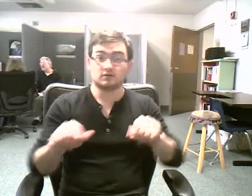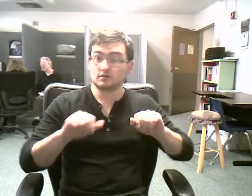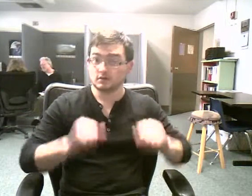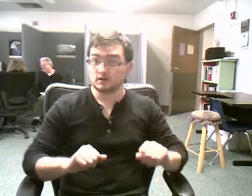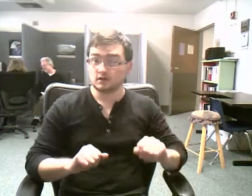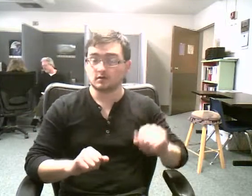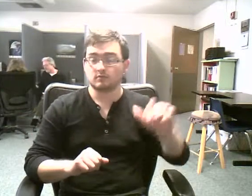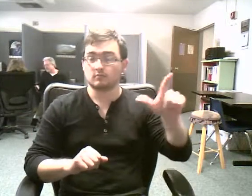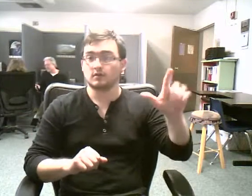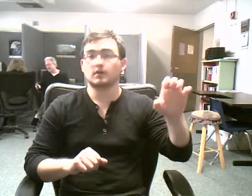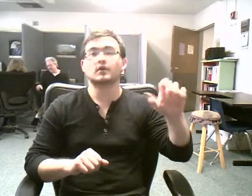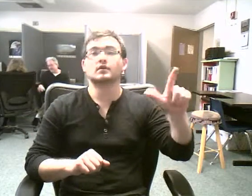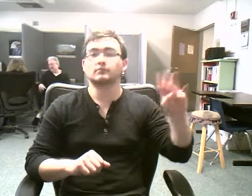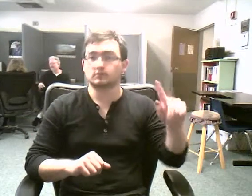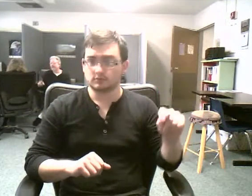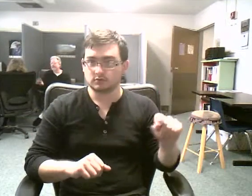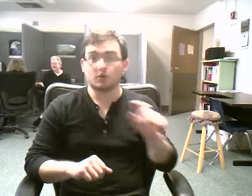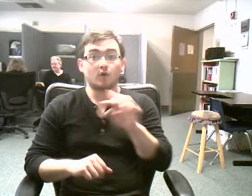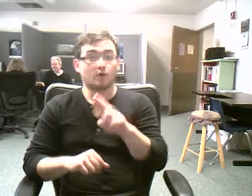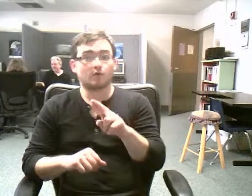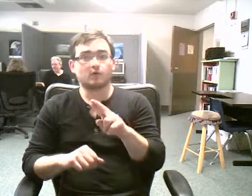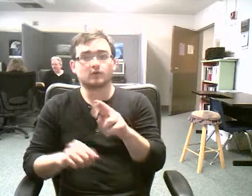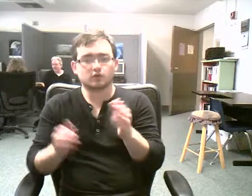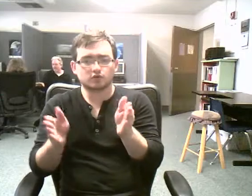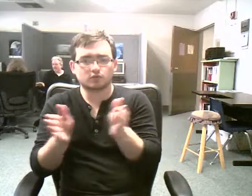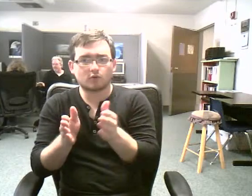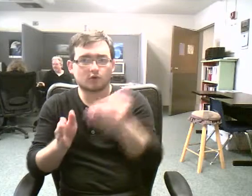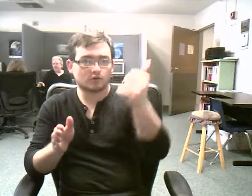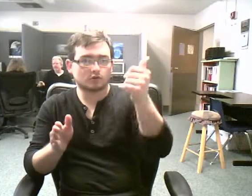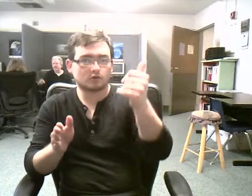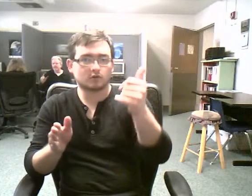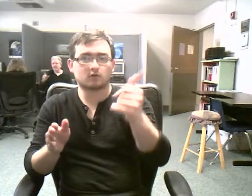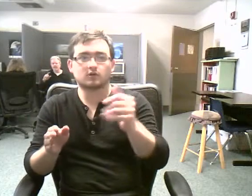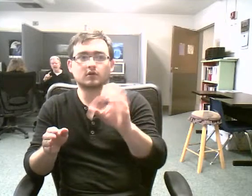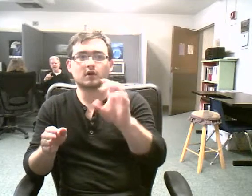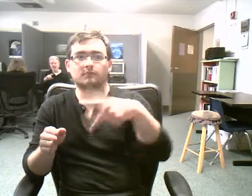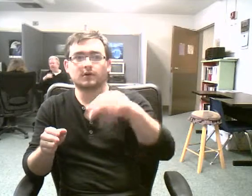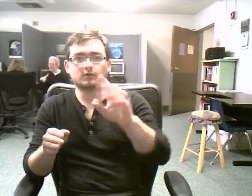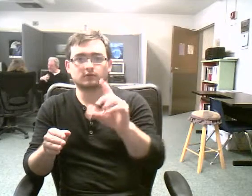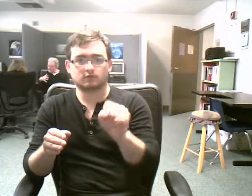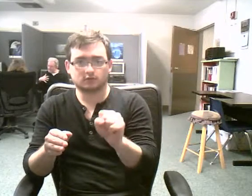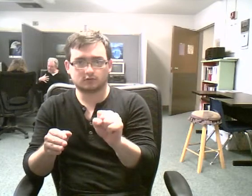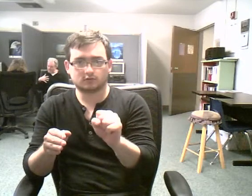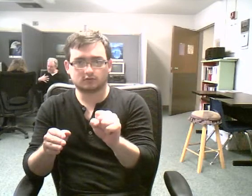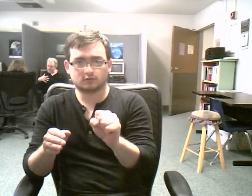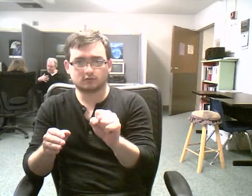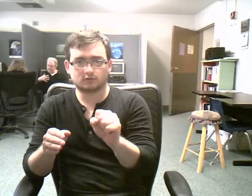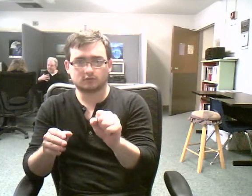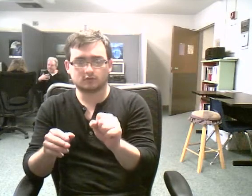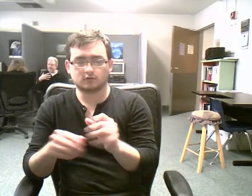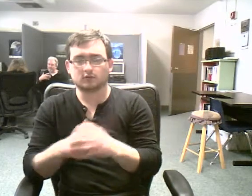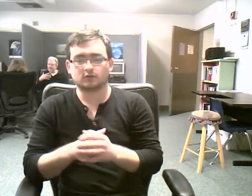So the general format of this reaction is you have one reactant, upon heating, gives you two